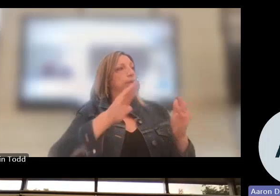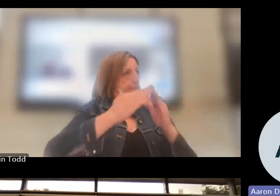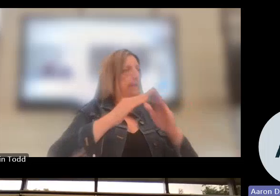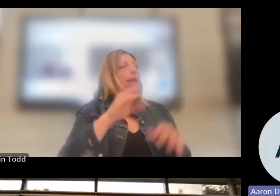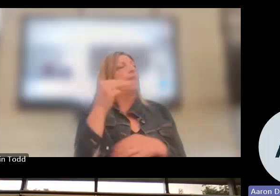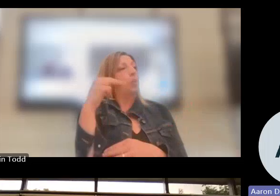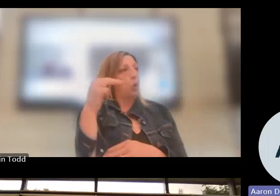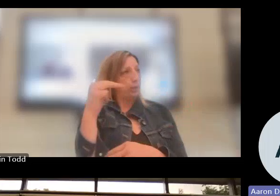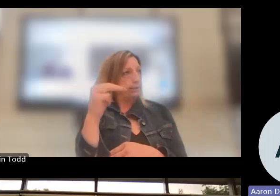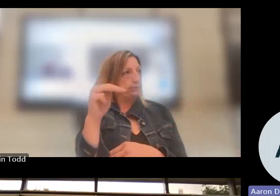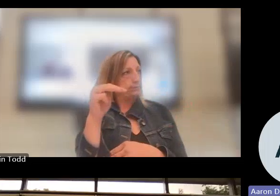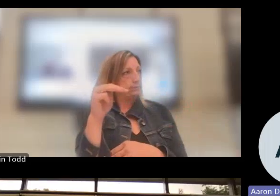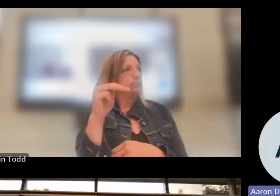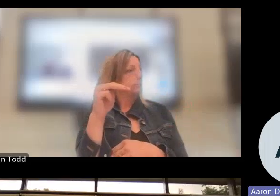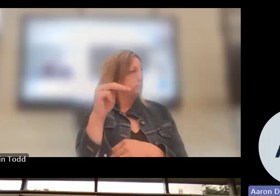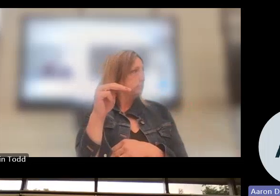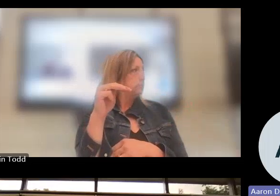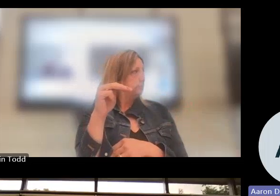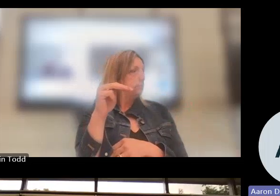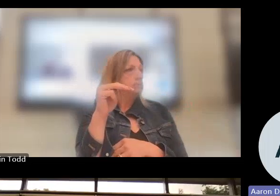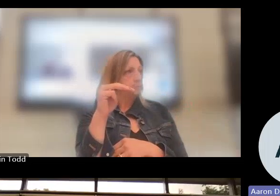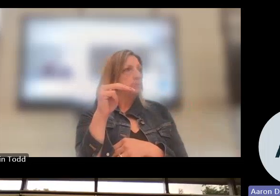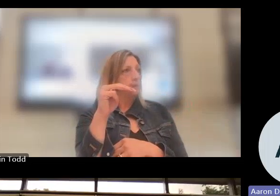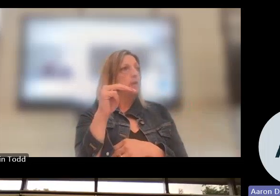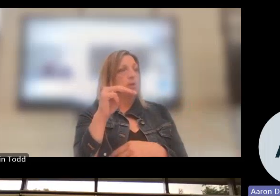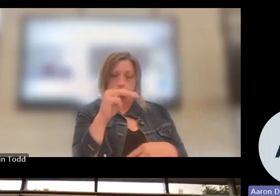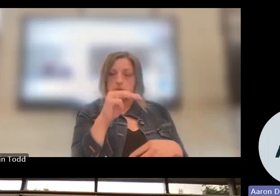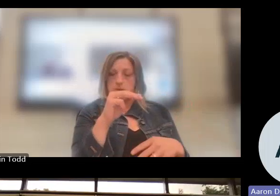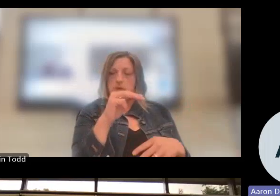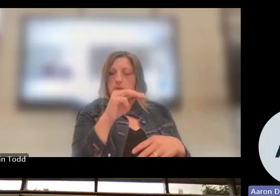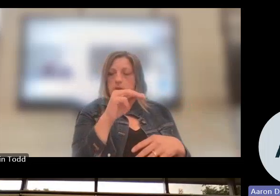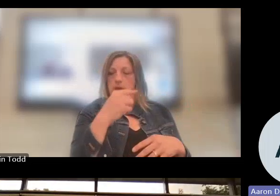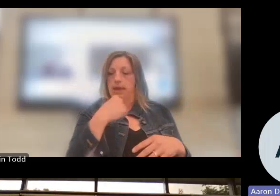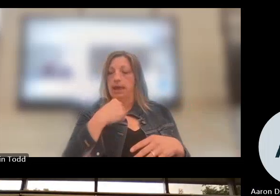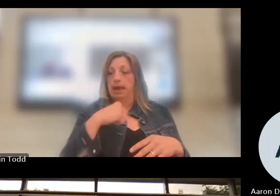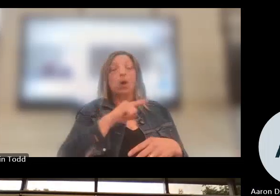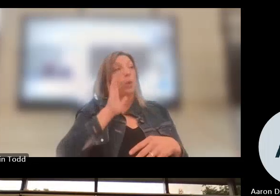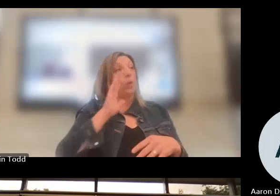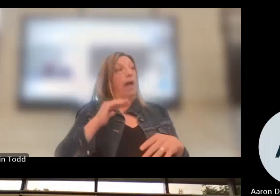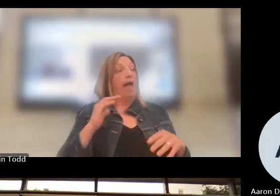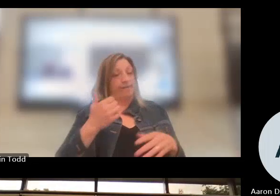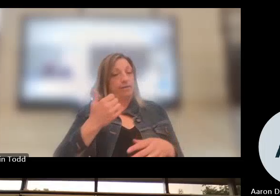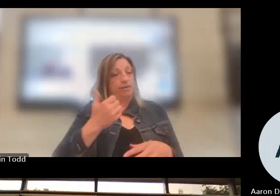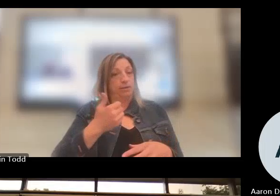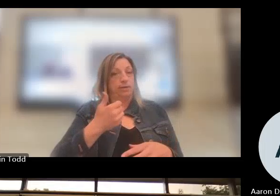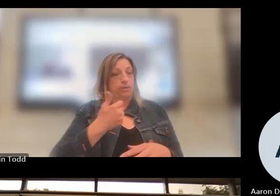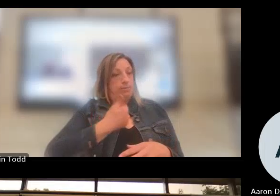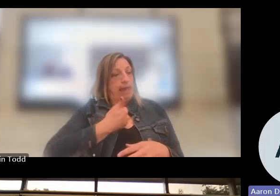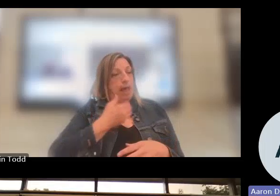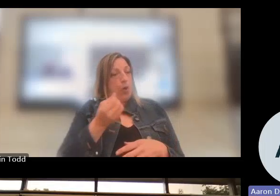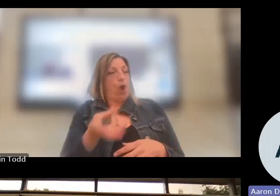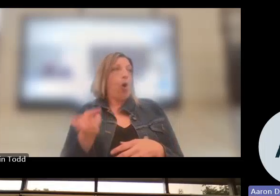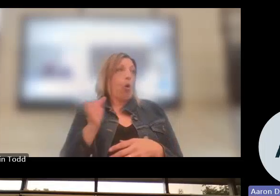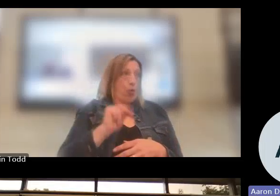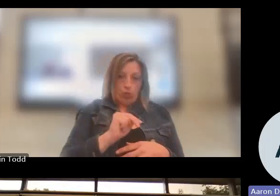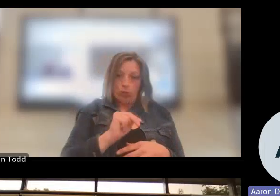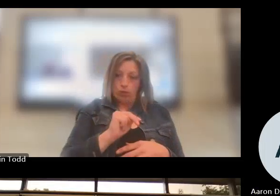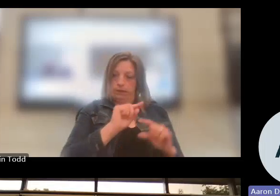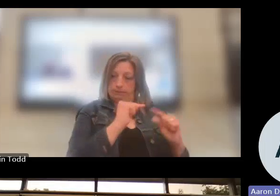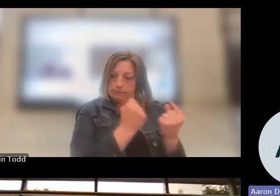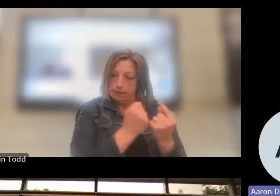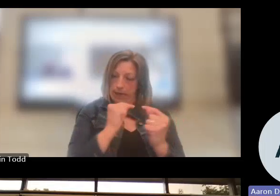And he's setting up rec sports. He's going to set that up with the city of Morganton. So that's going to be set